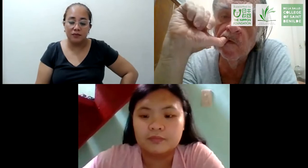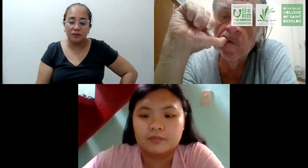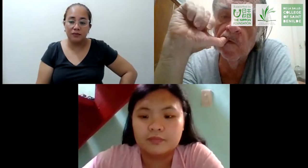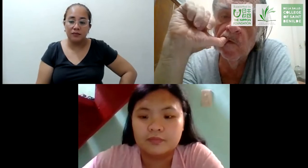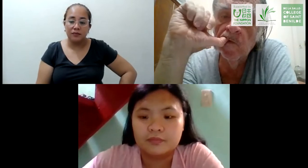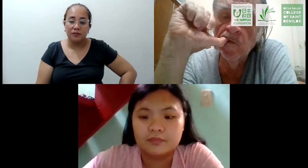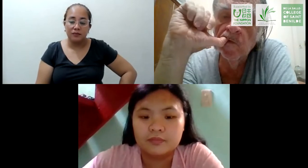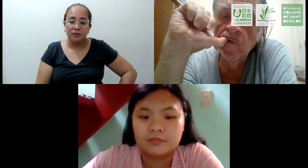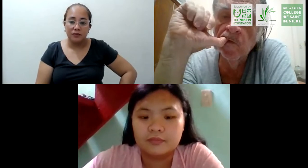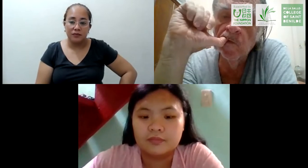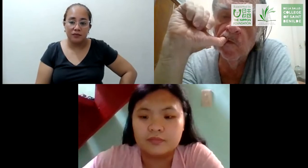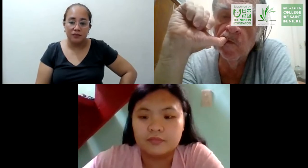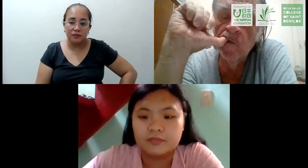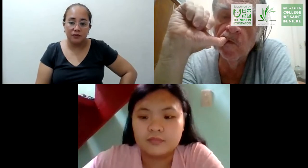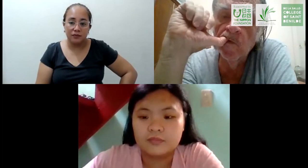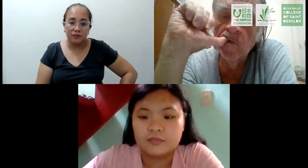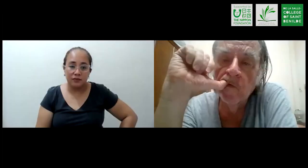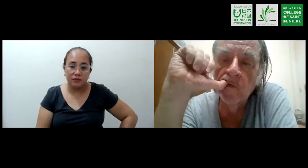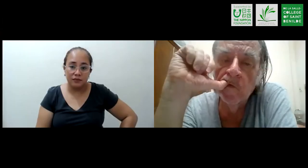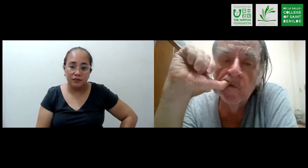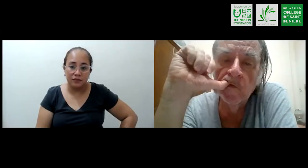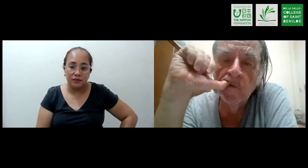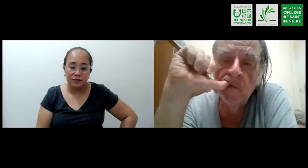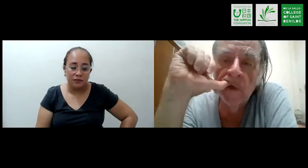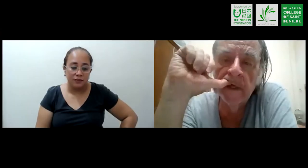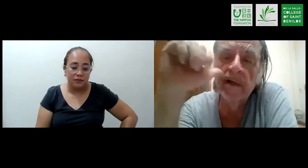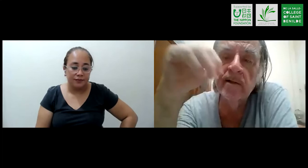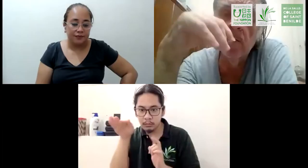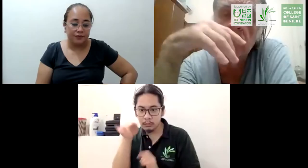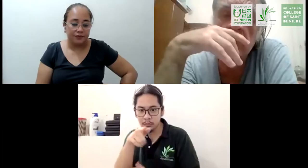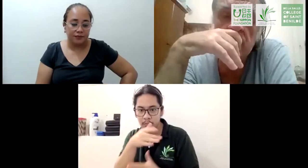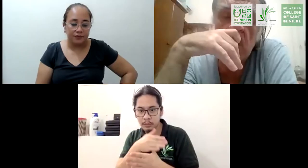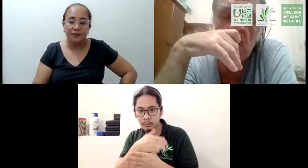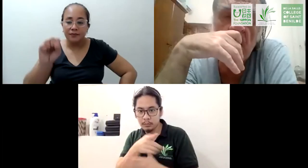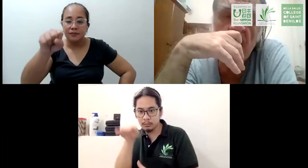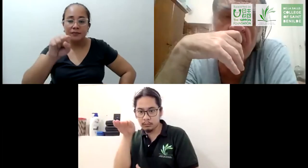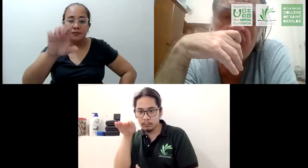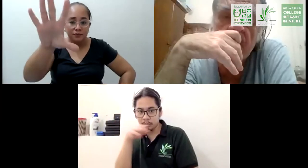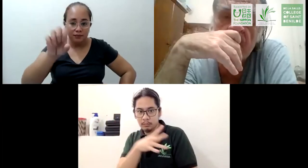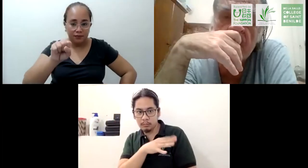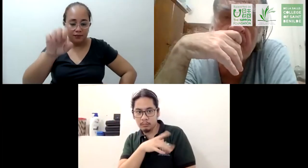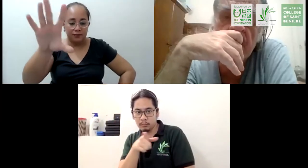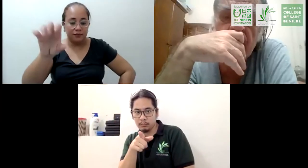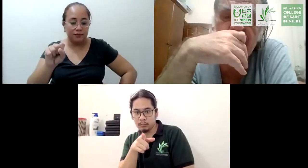So sir, yes. Do you want me to put it up? Yeah.